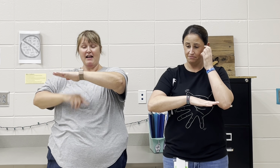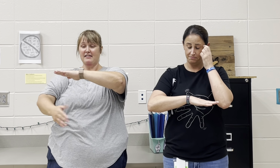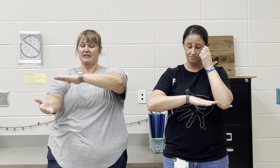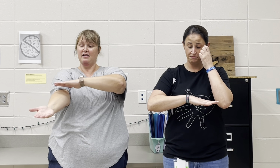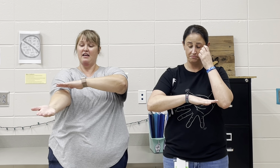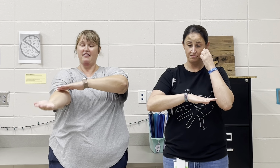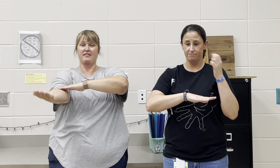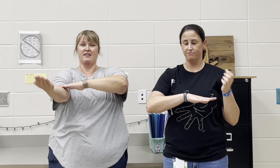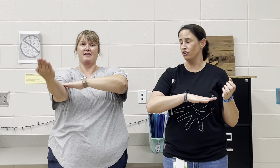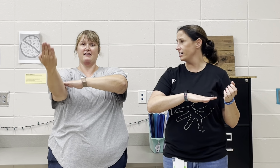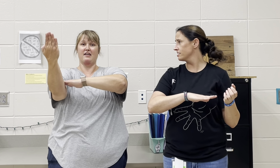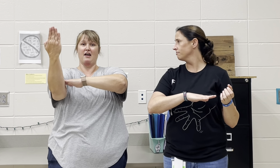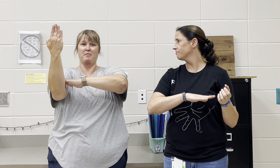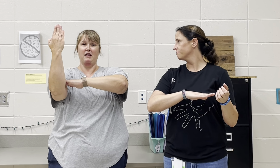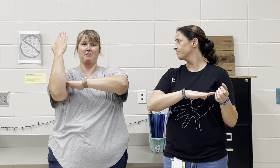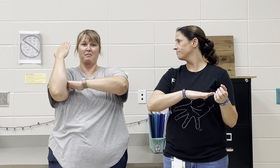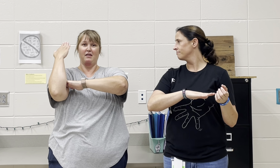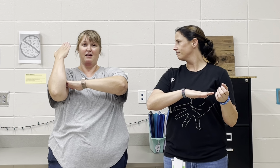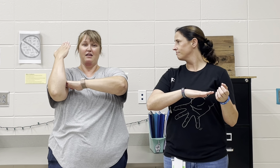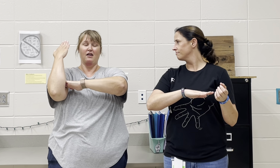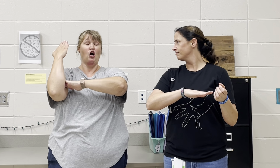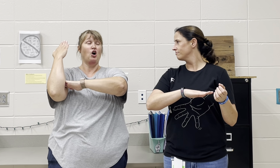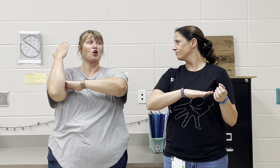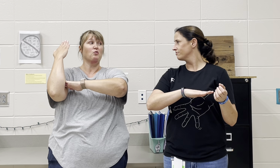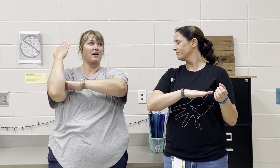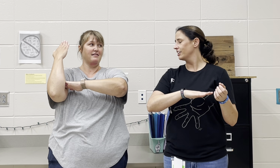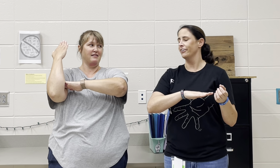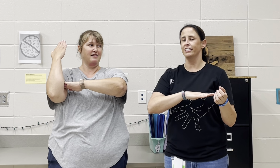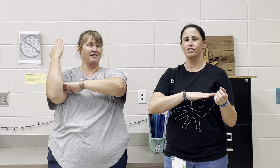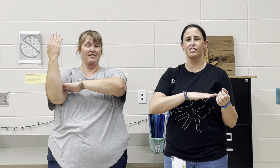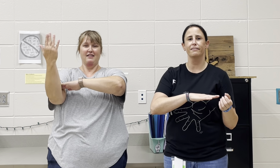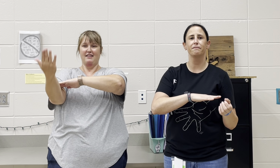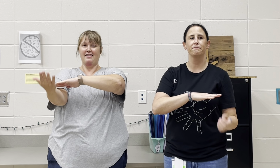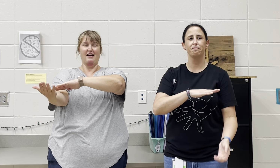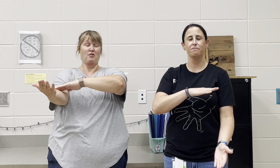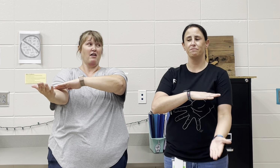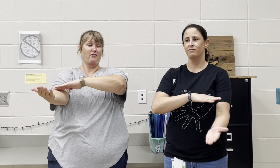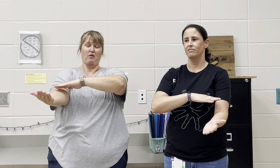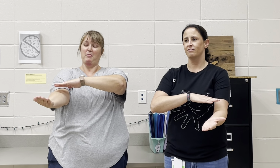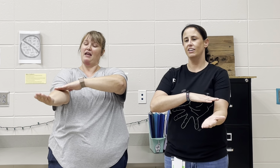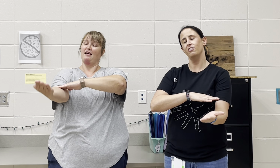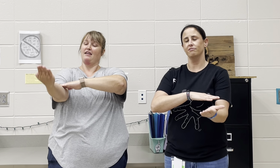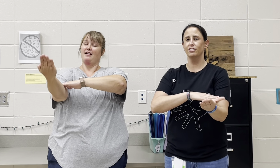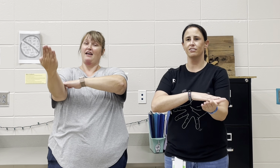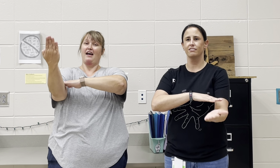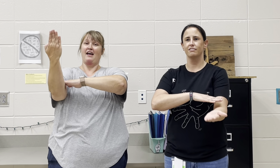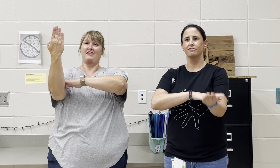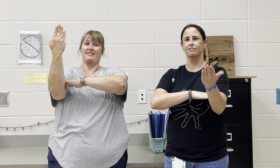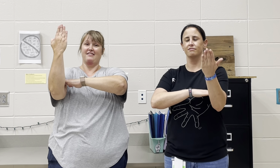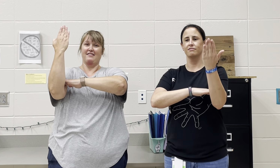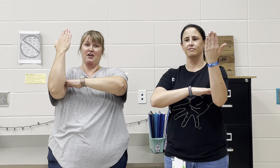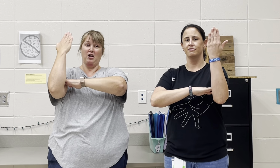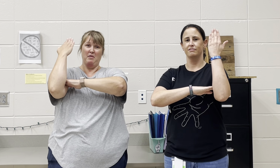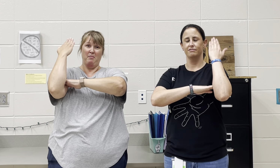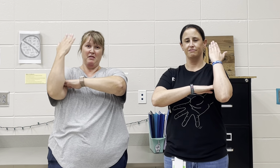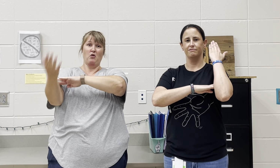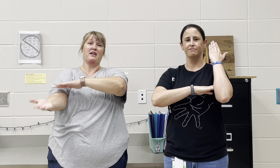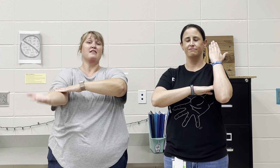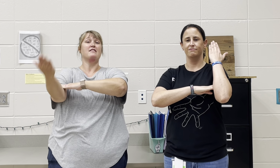horizon. The sun Horizon? is coming up. Horizon. Okay, just checking. Yeah, no, not the phone company. Oh, okay. And this is the sun coming up in the morning.